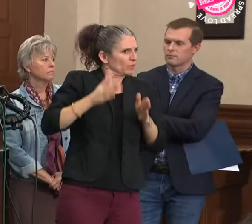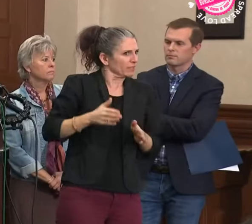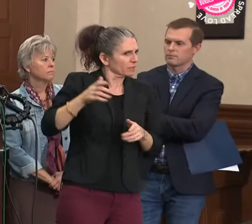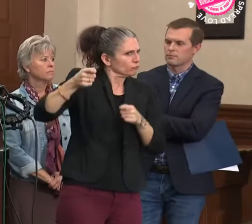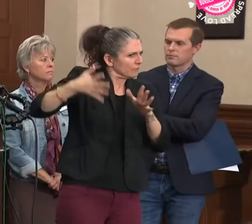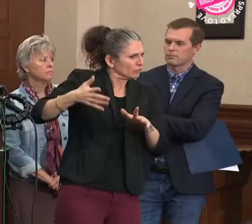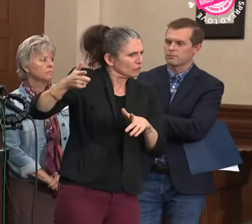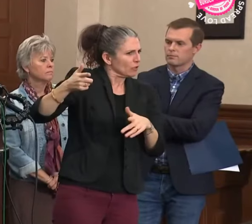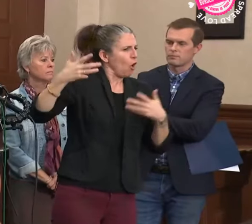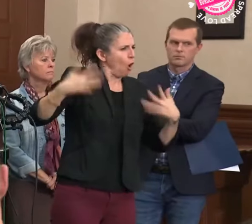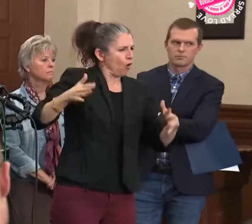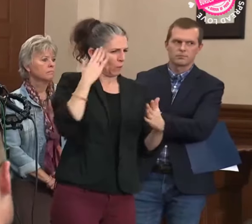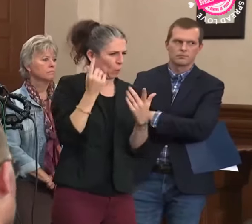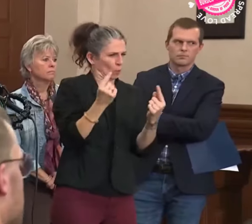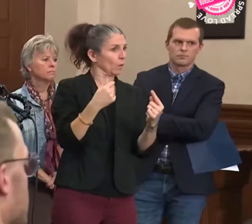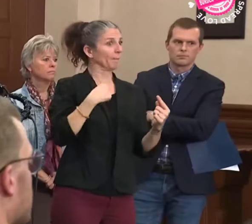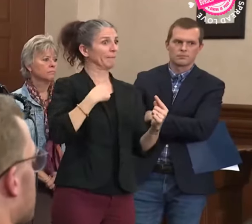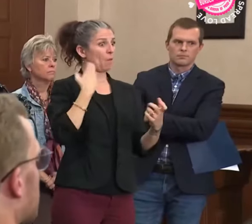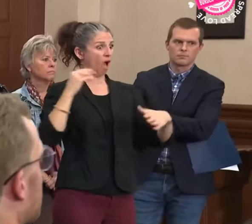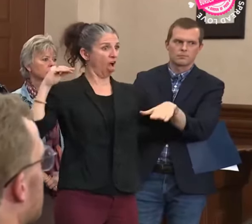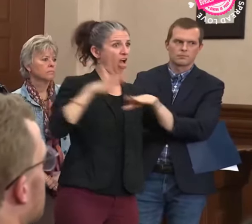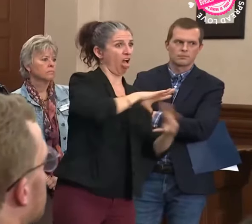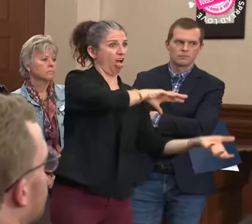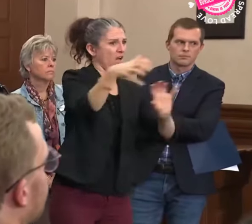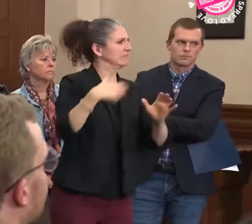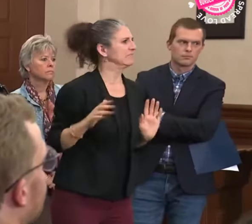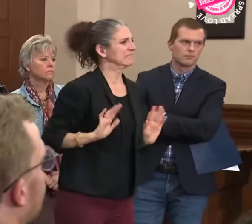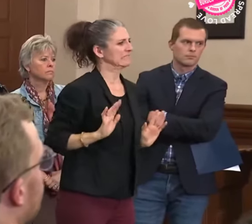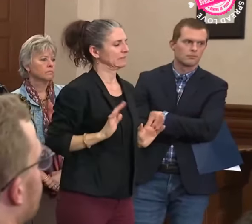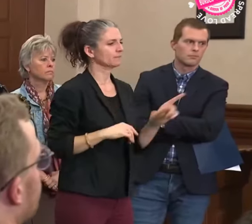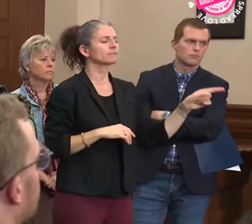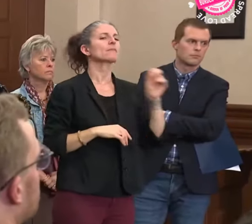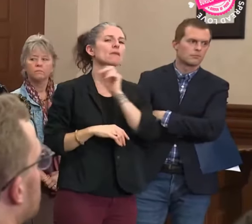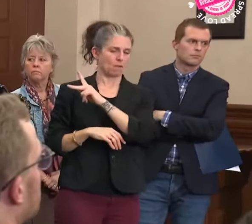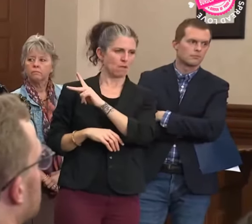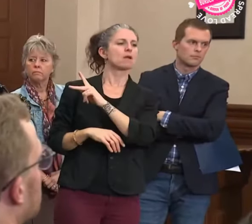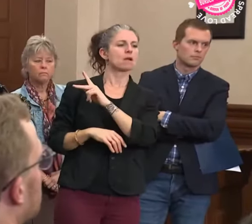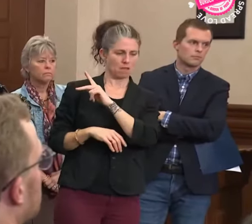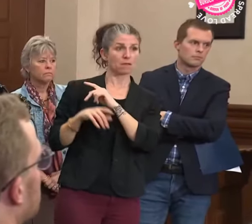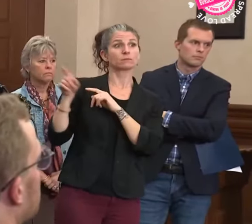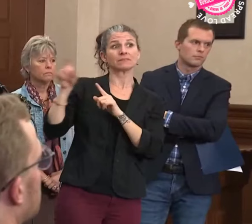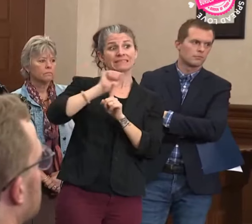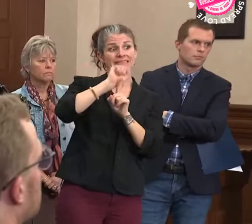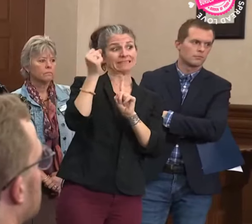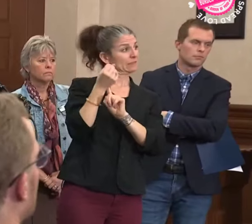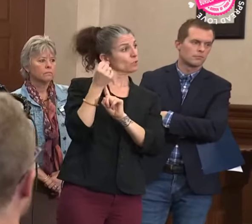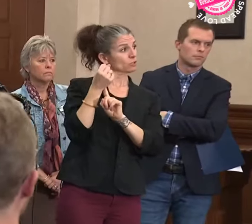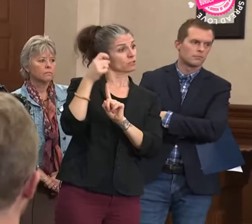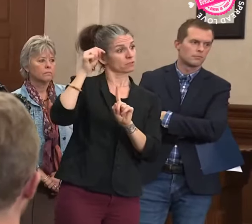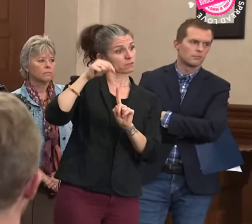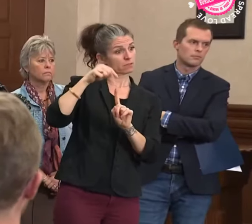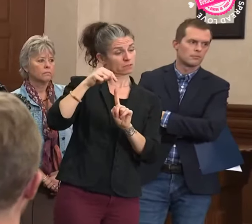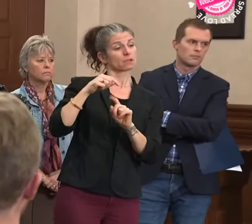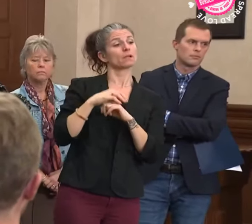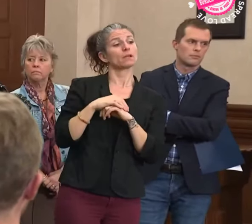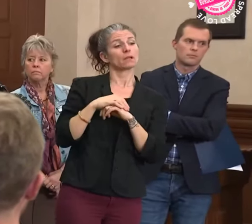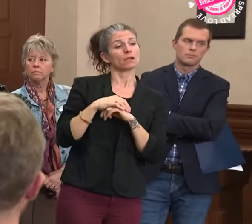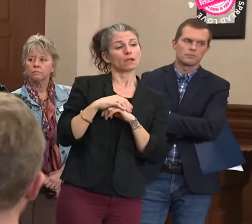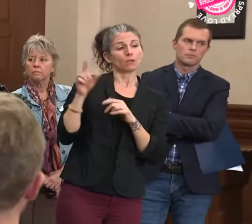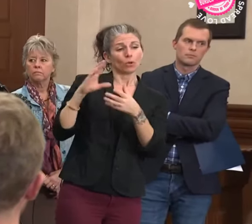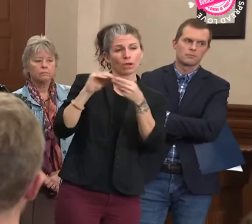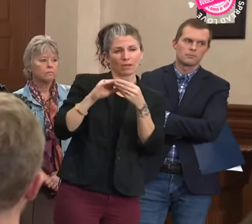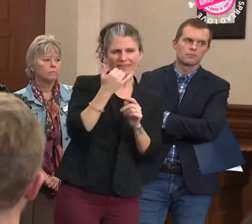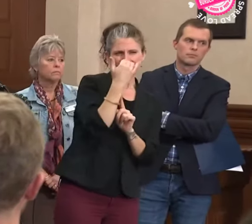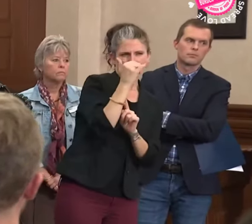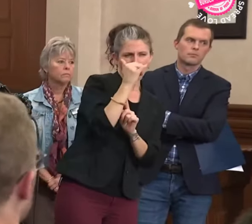the search in any way. We're gonna find all of you in this case. You are a big advocate of them. Do you know if they were used in this case?